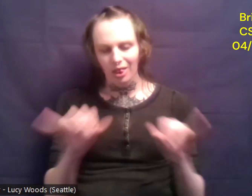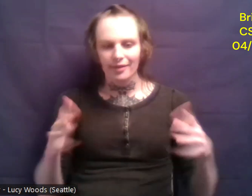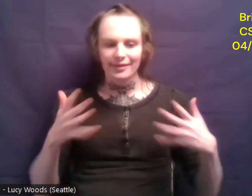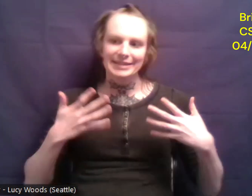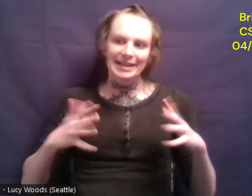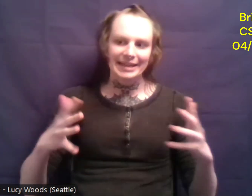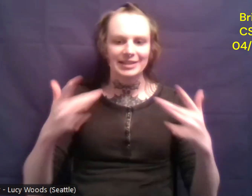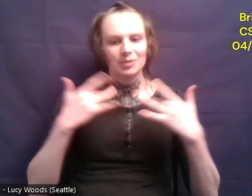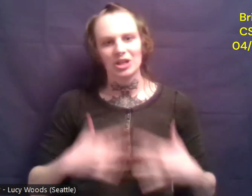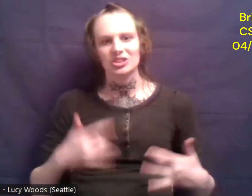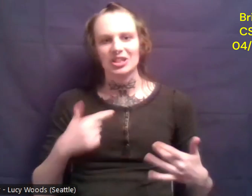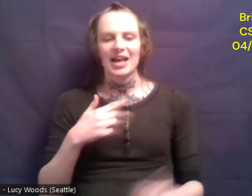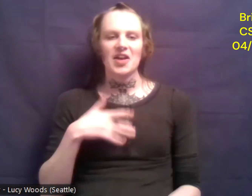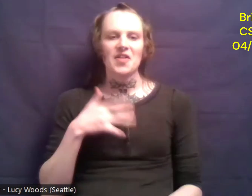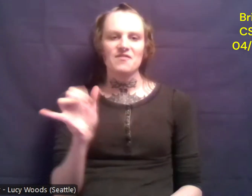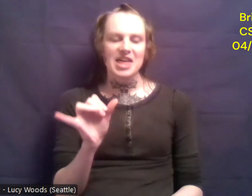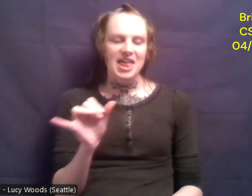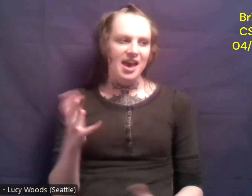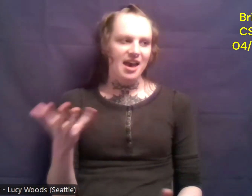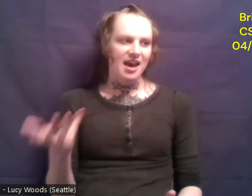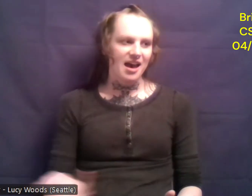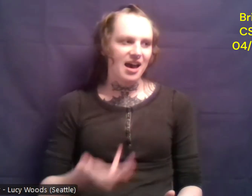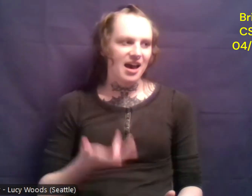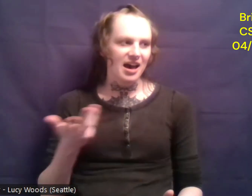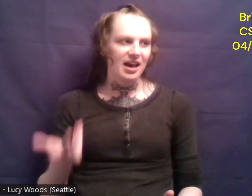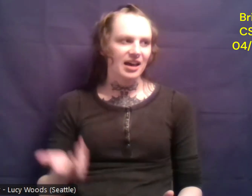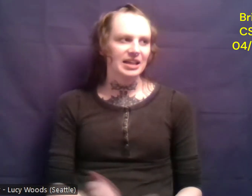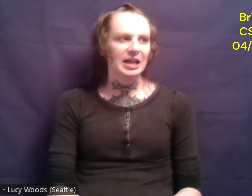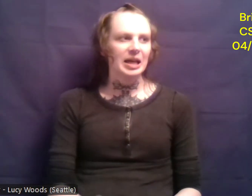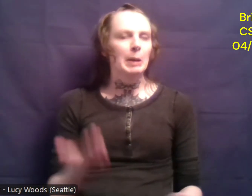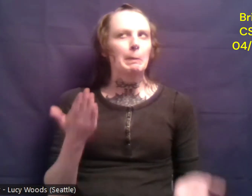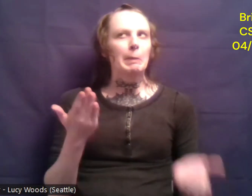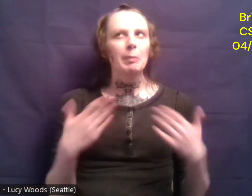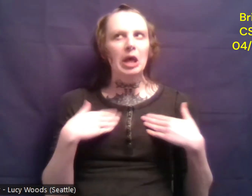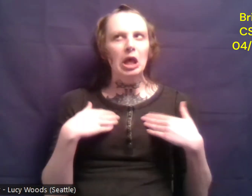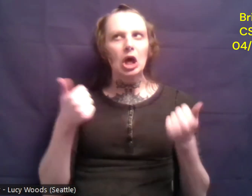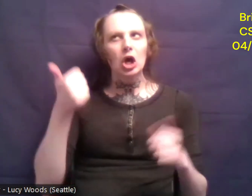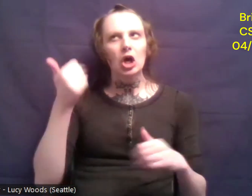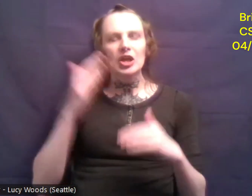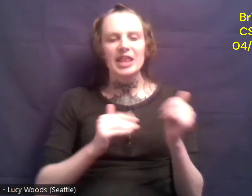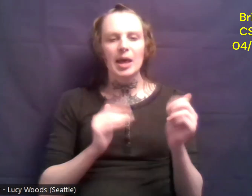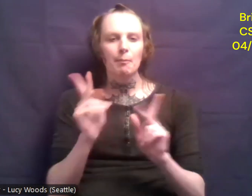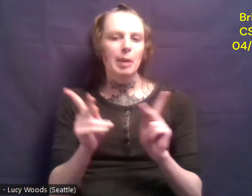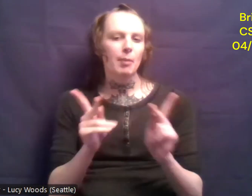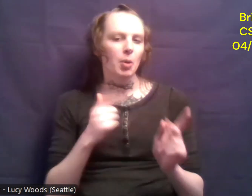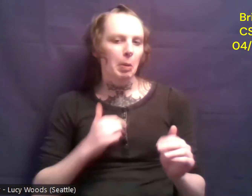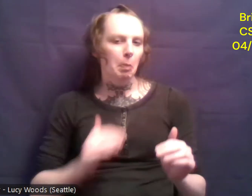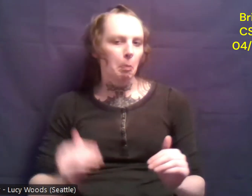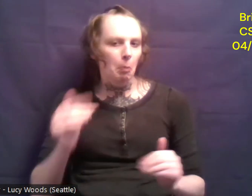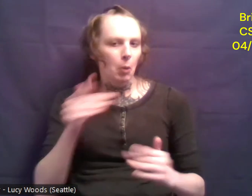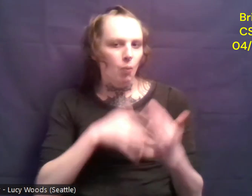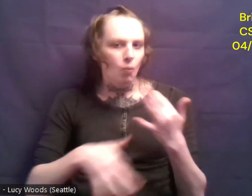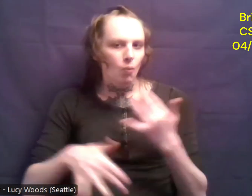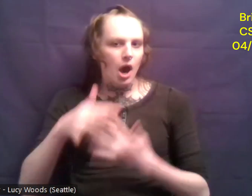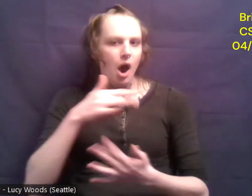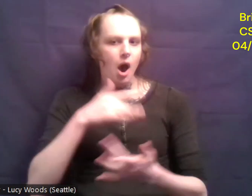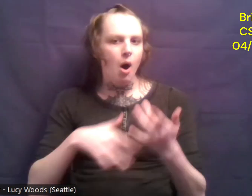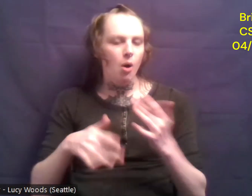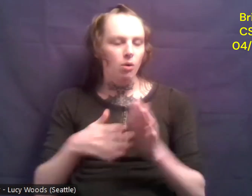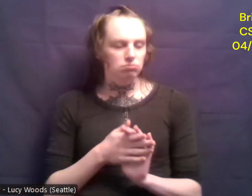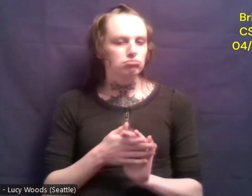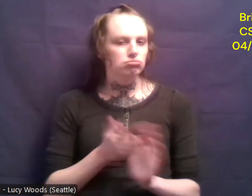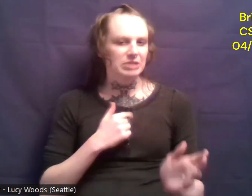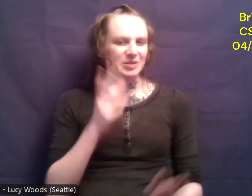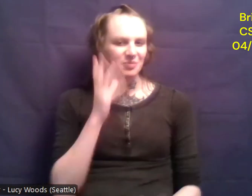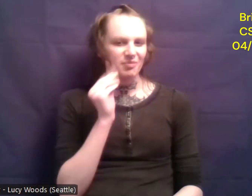depression. I feel like younger than probably it felt like younger than most of my peers experienced it. And I didn't